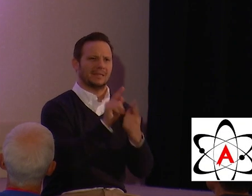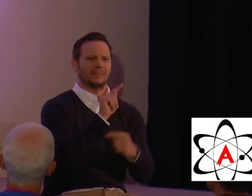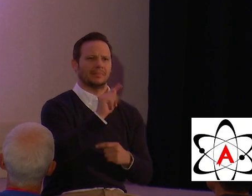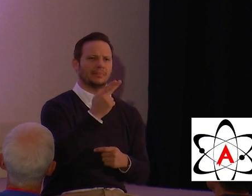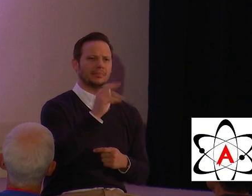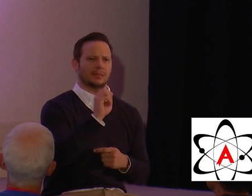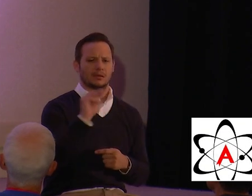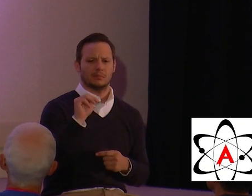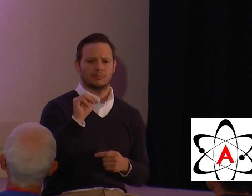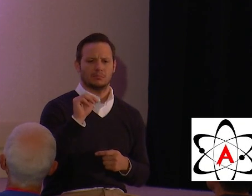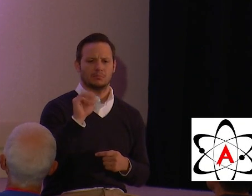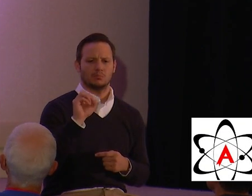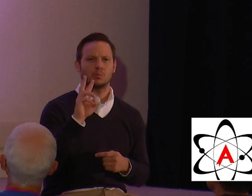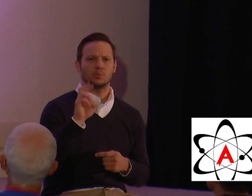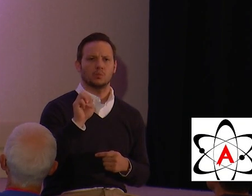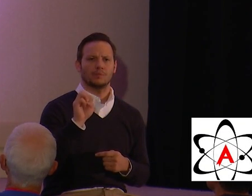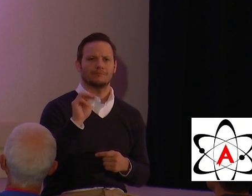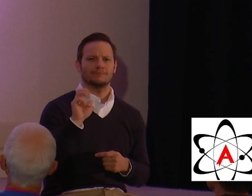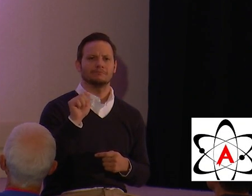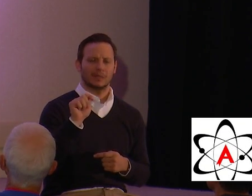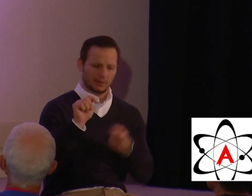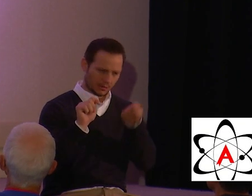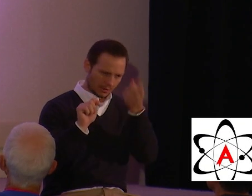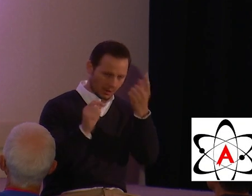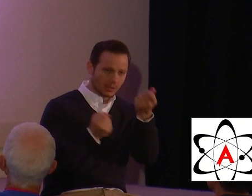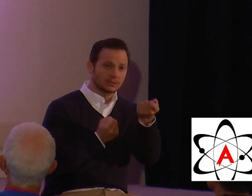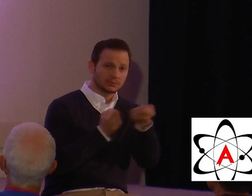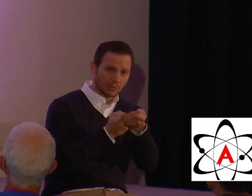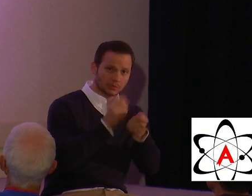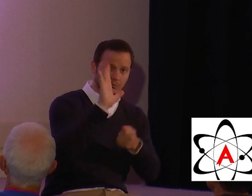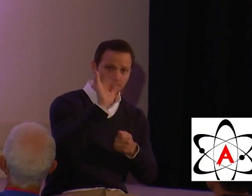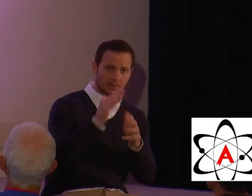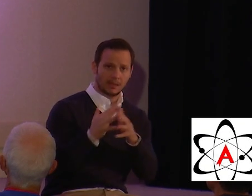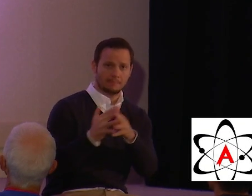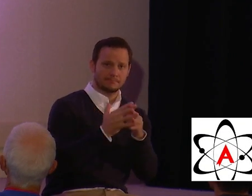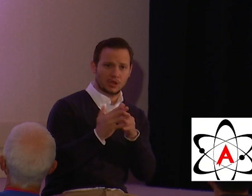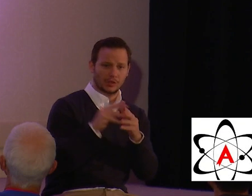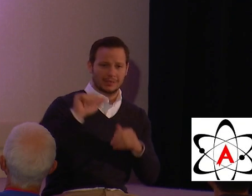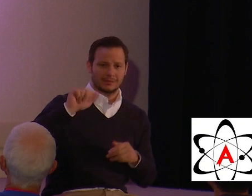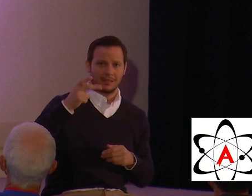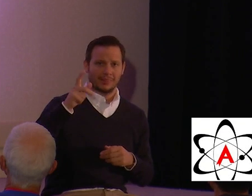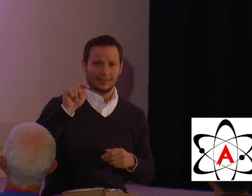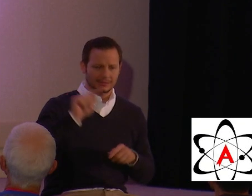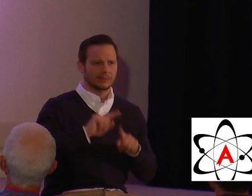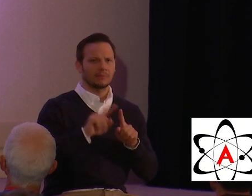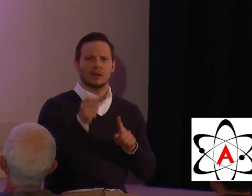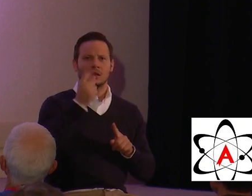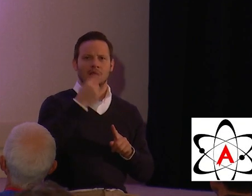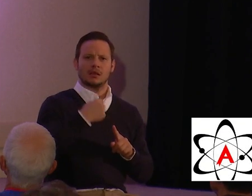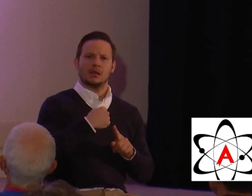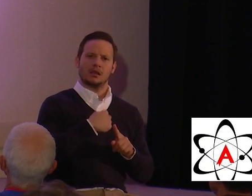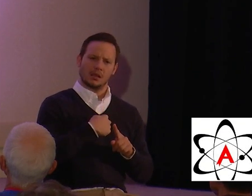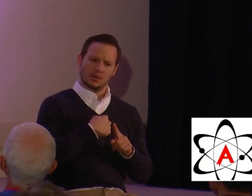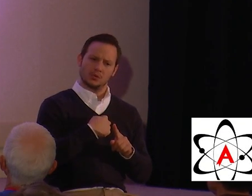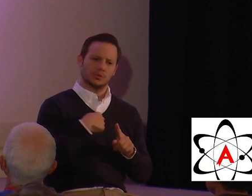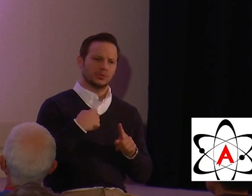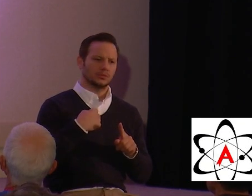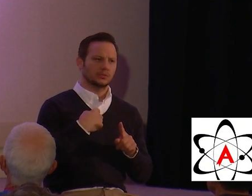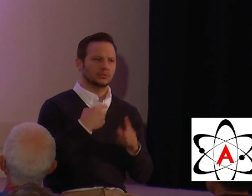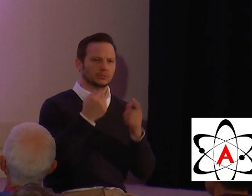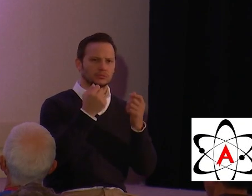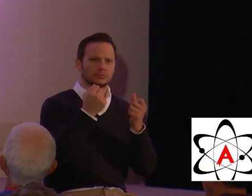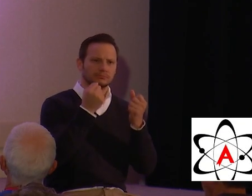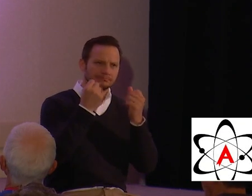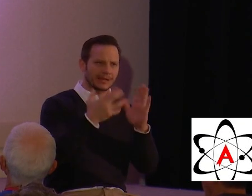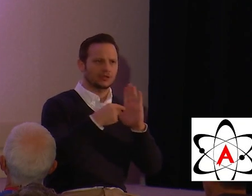movement event. Yes, it's sponsored by American Atheists, but I am all about the movement, and there are a lot of